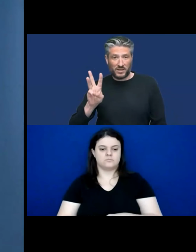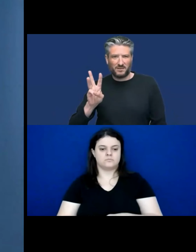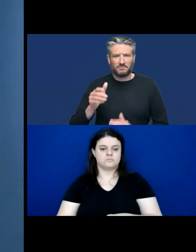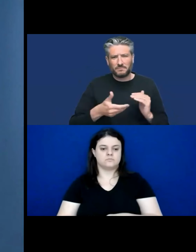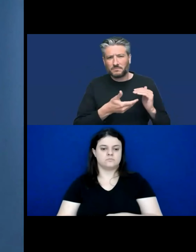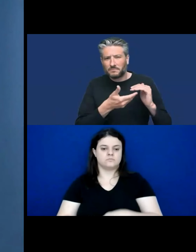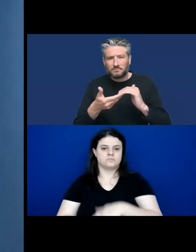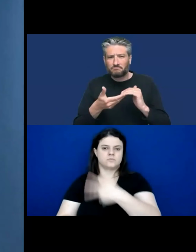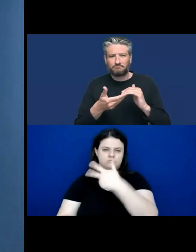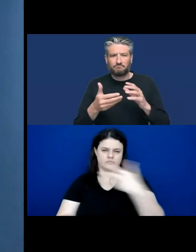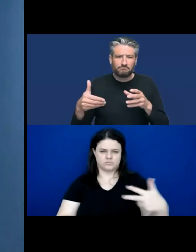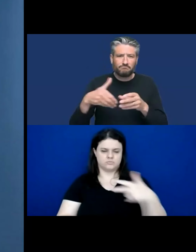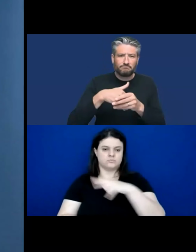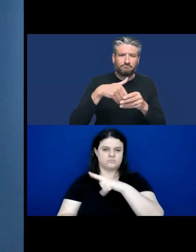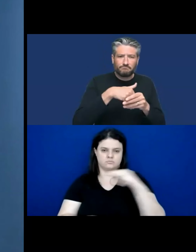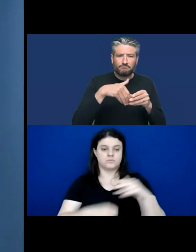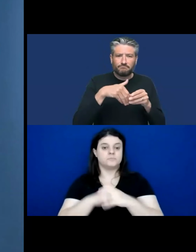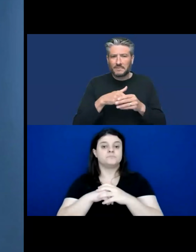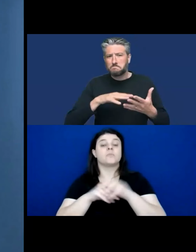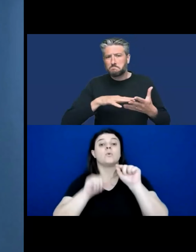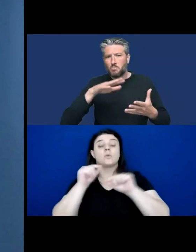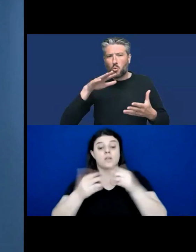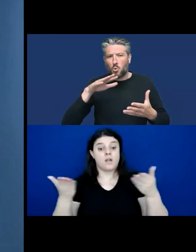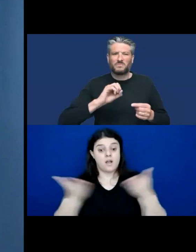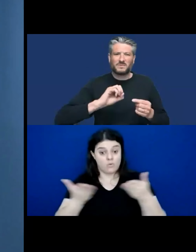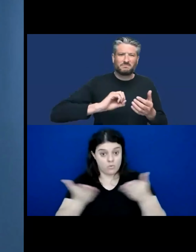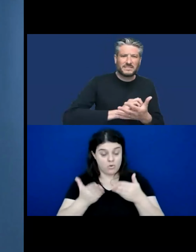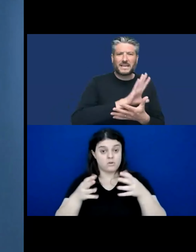Scandinavian countries, but now we have